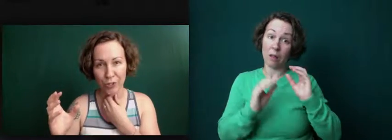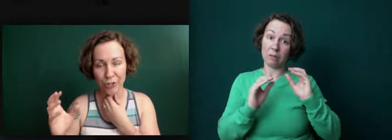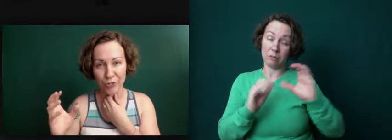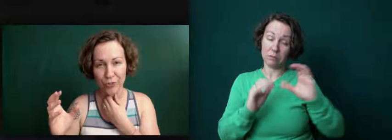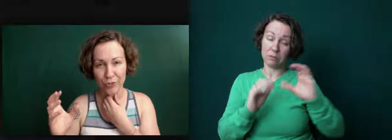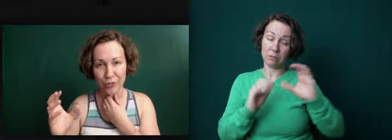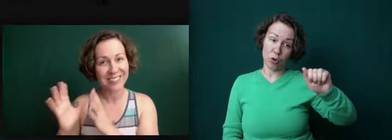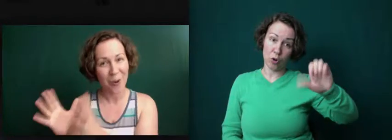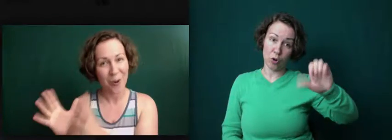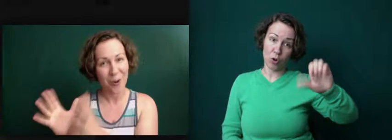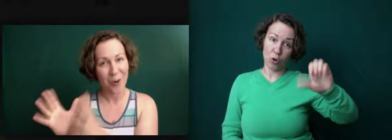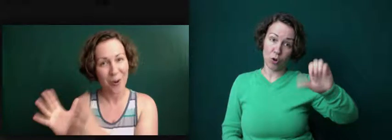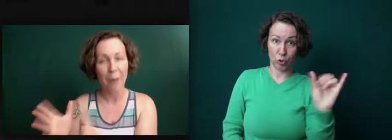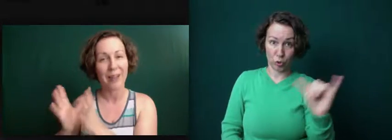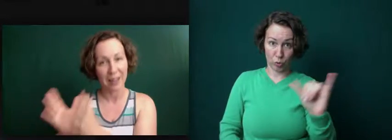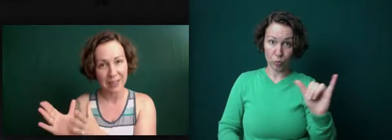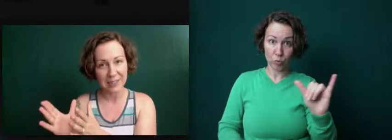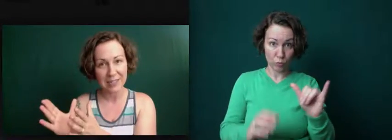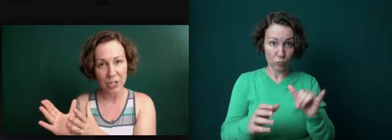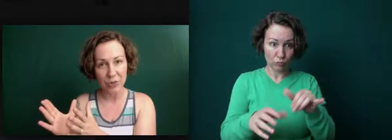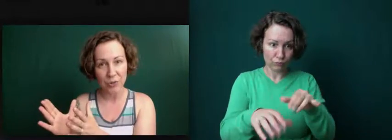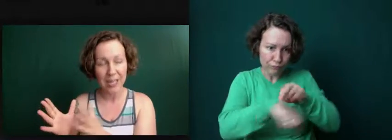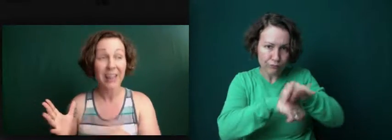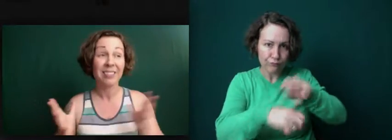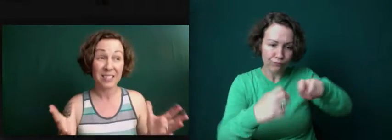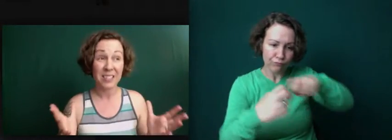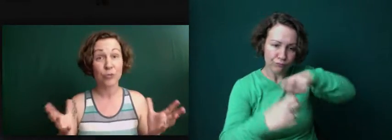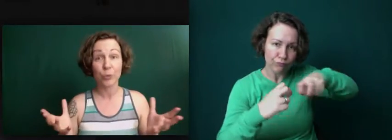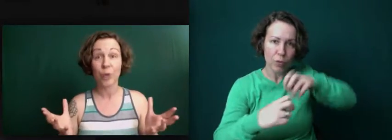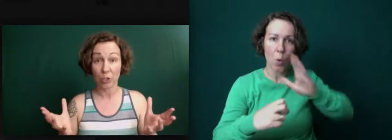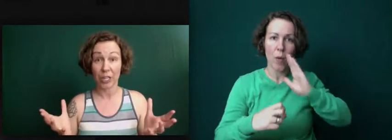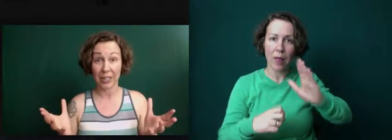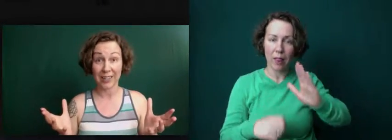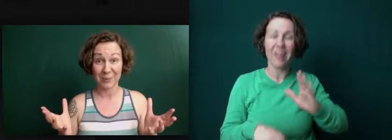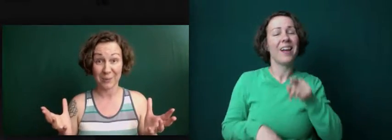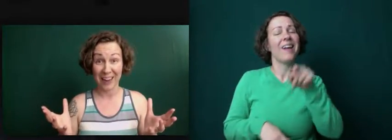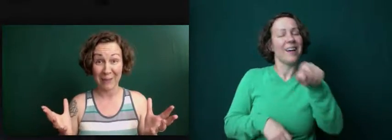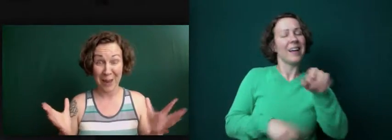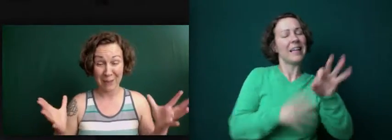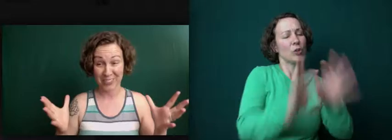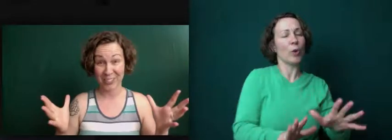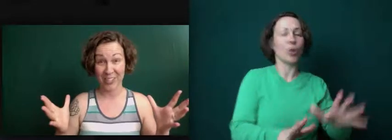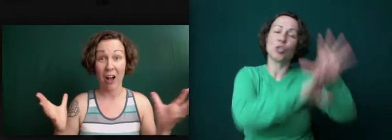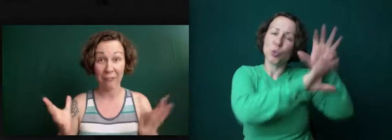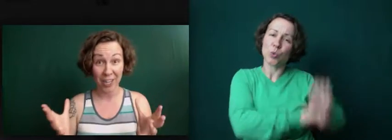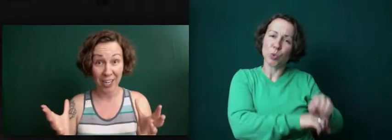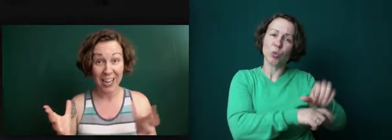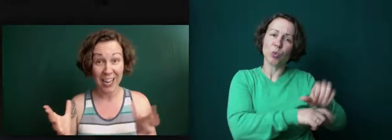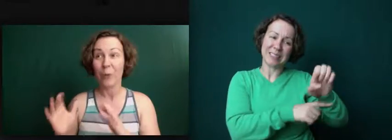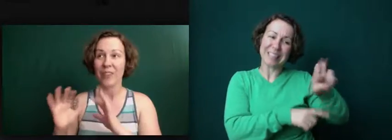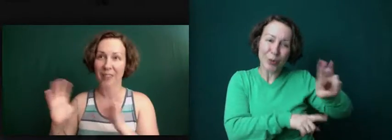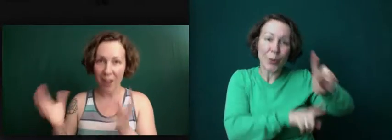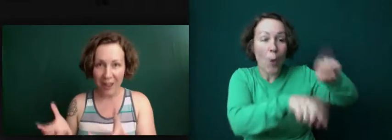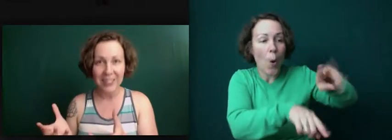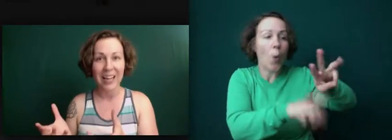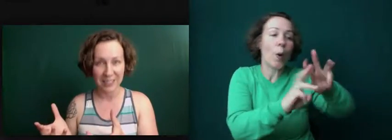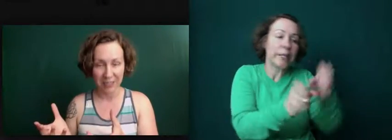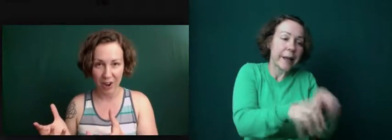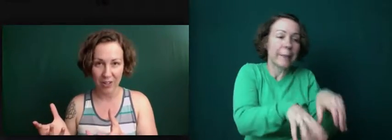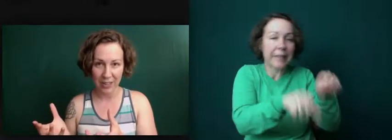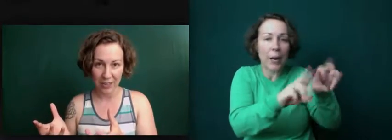like interpreters are used to going to a workshop and getting CEUs. This is group coaching, is what I'm able to offer within